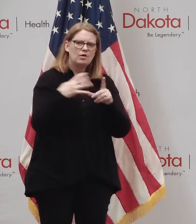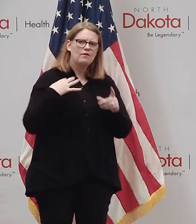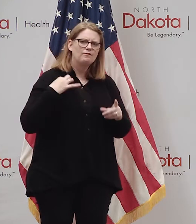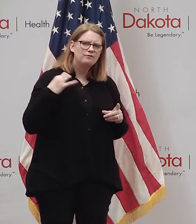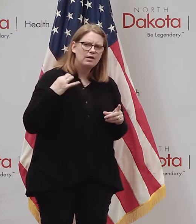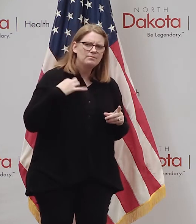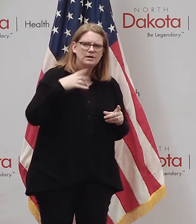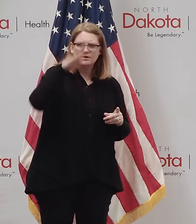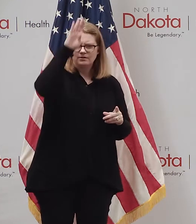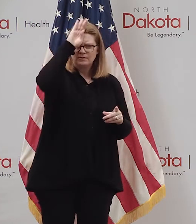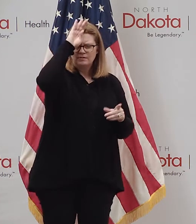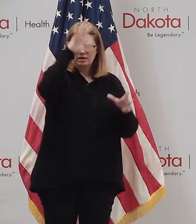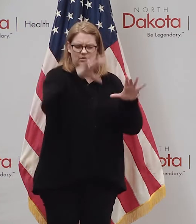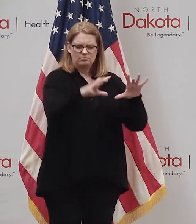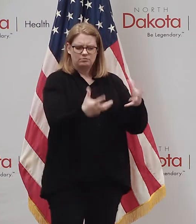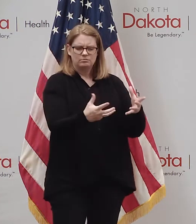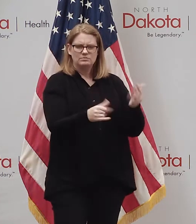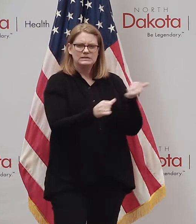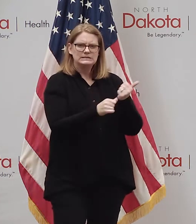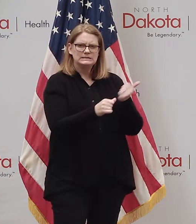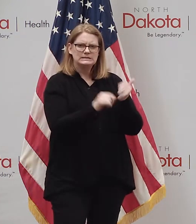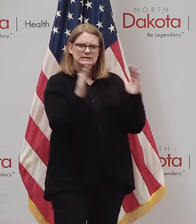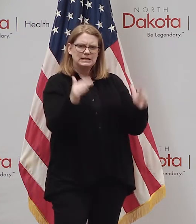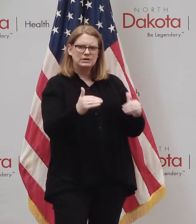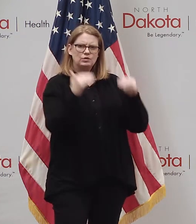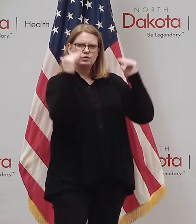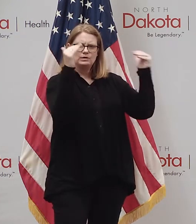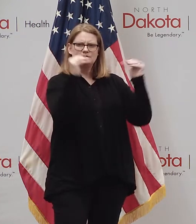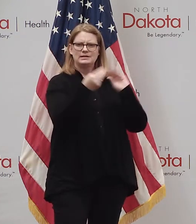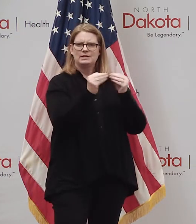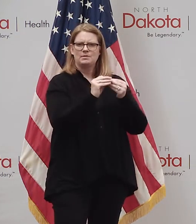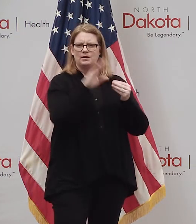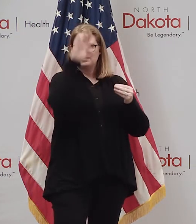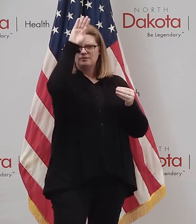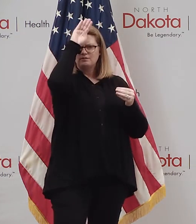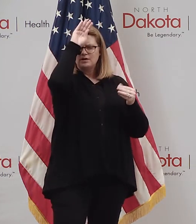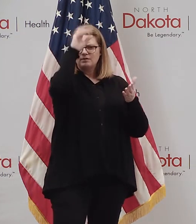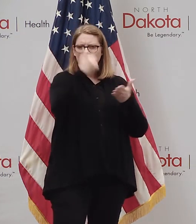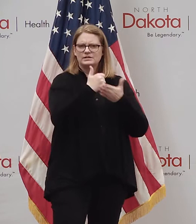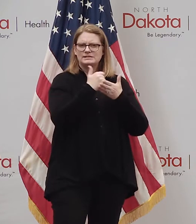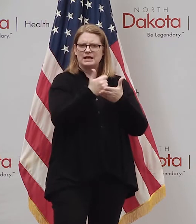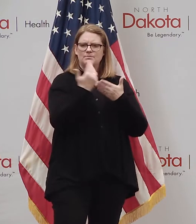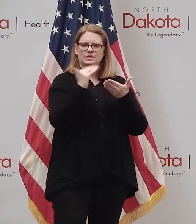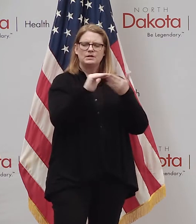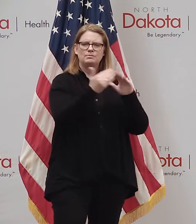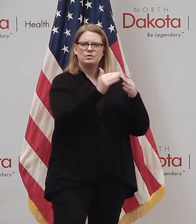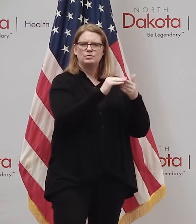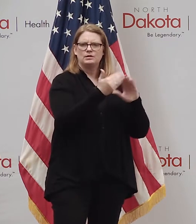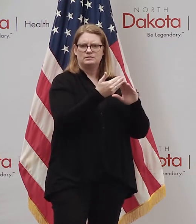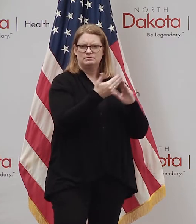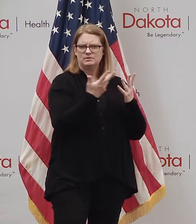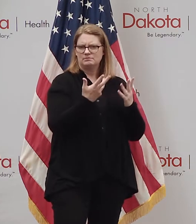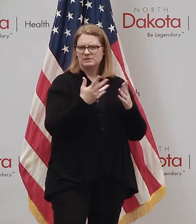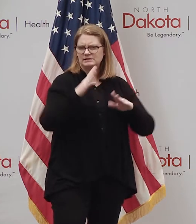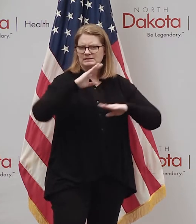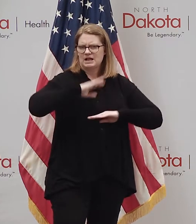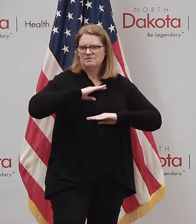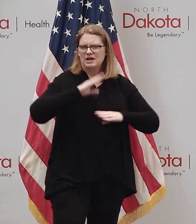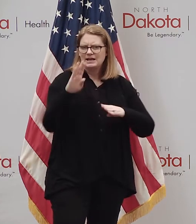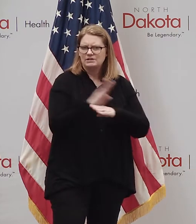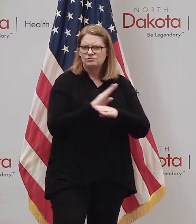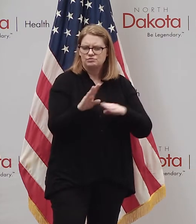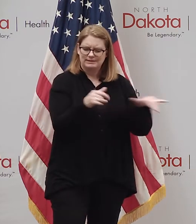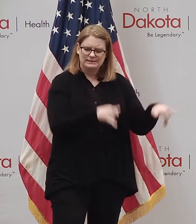firefighter interest organizations to assist in increasing the number of firefighters to help communities and to meet industry minimum standards and attain